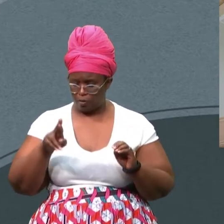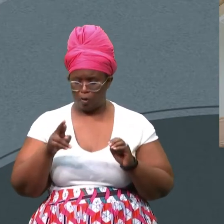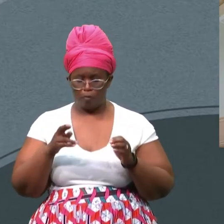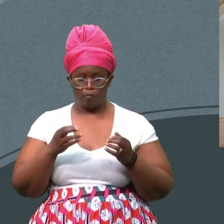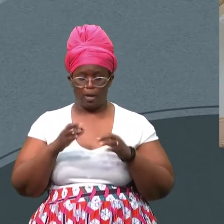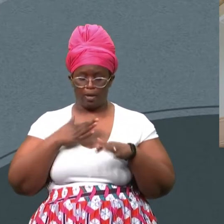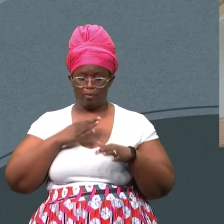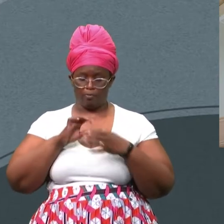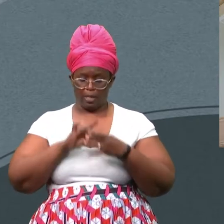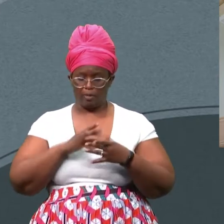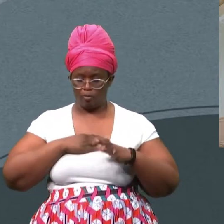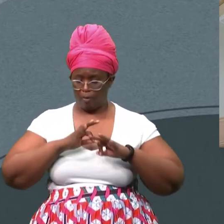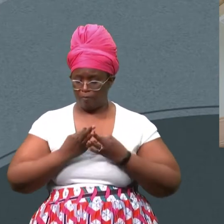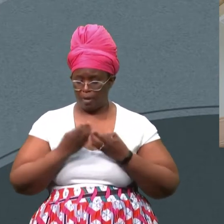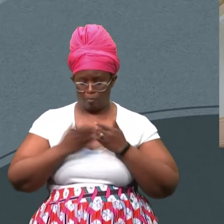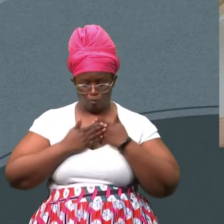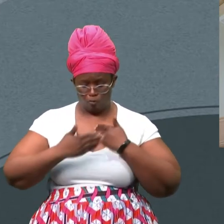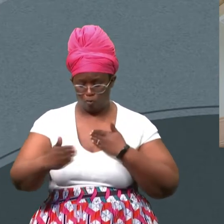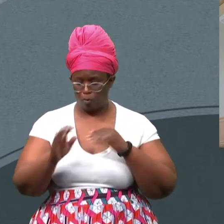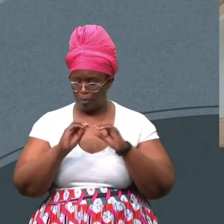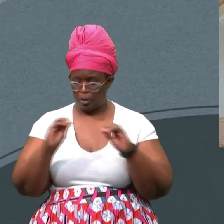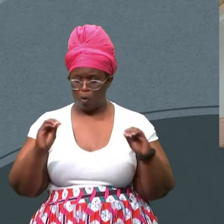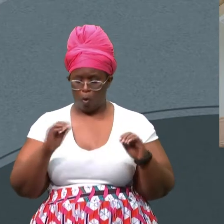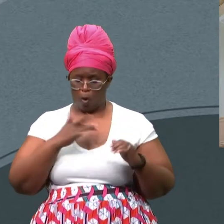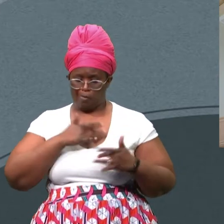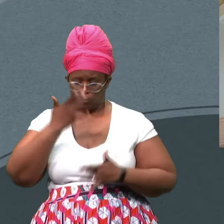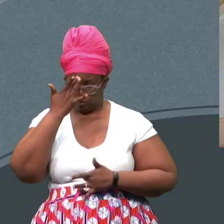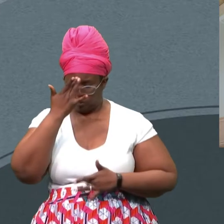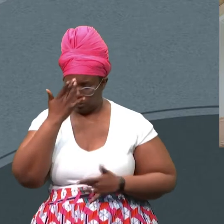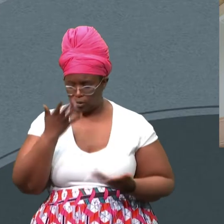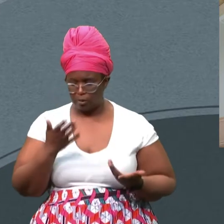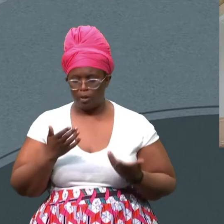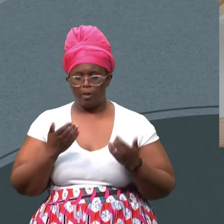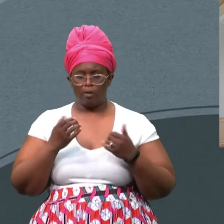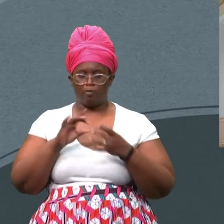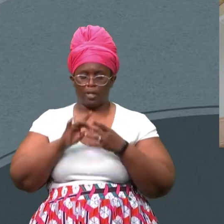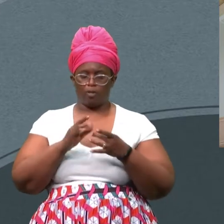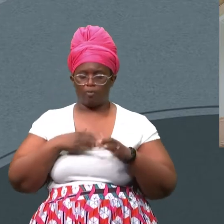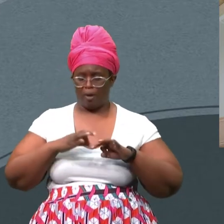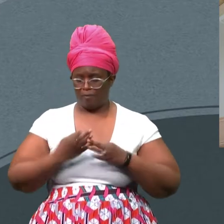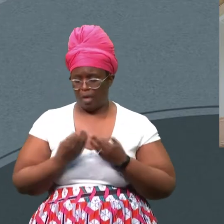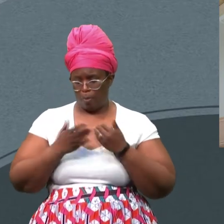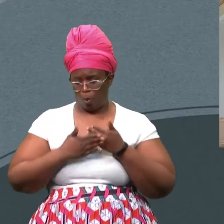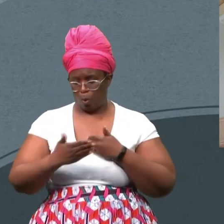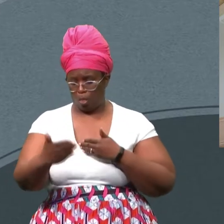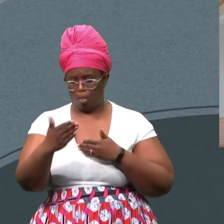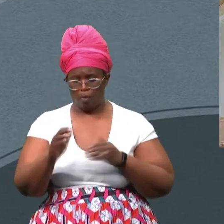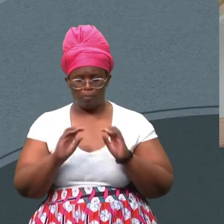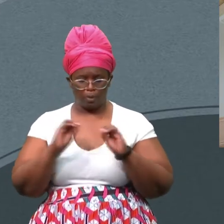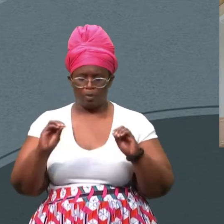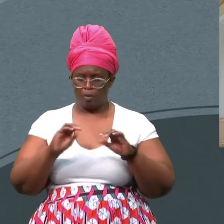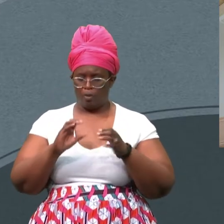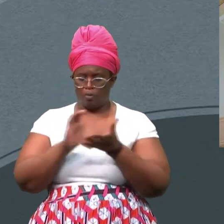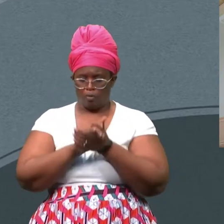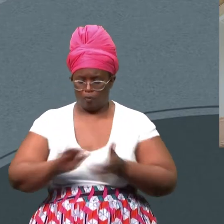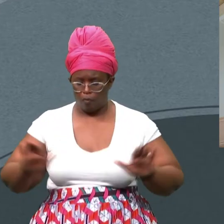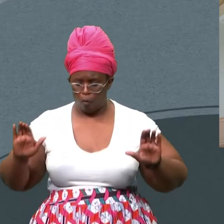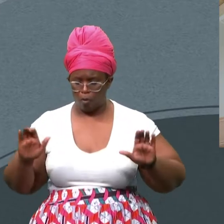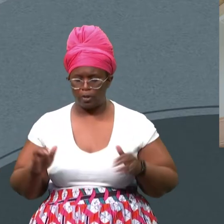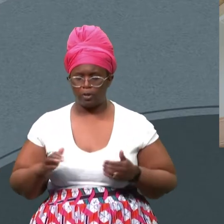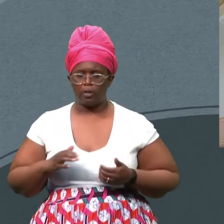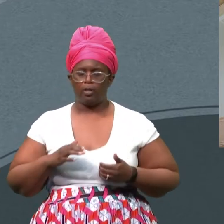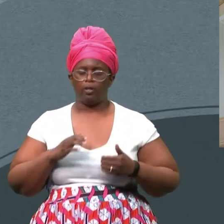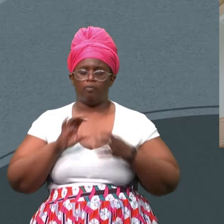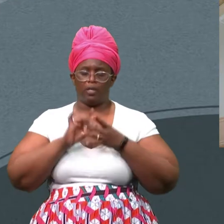now on, there won't be heart disease. In my family, from now on, there won't be divorce. In my family, from now on, there